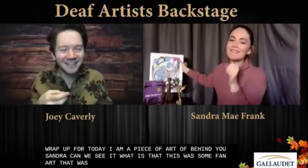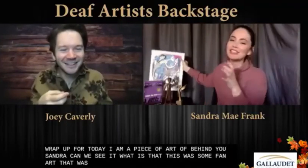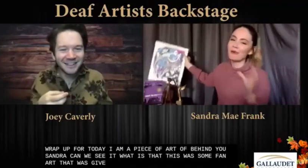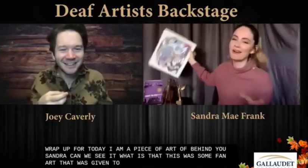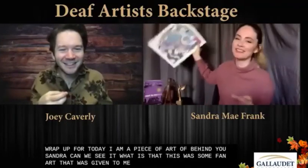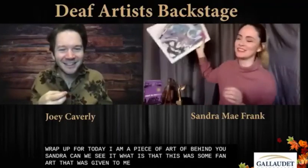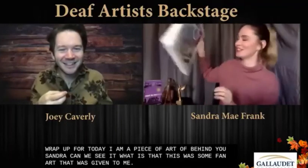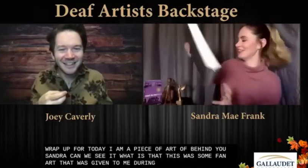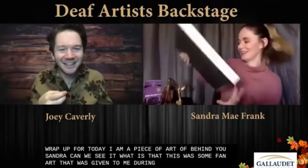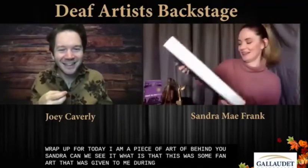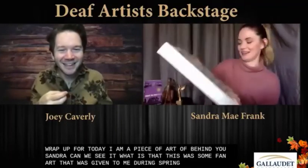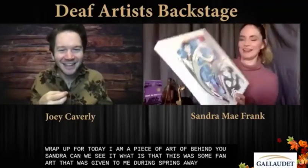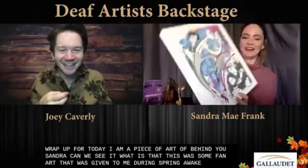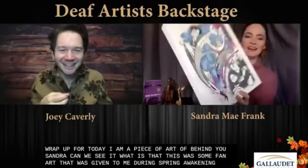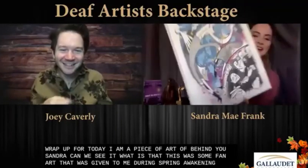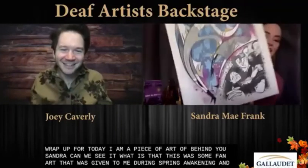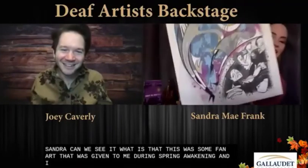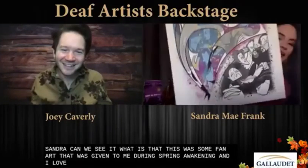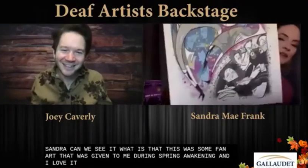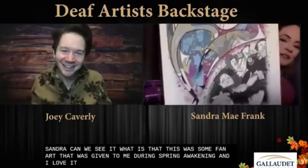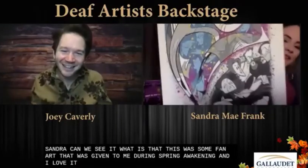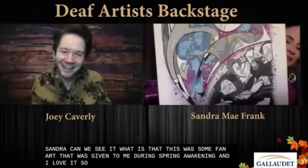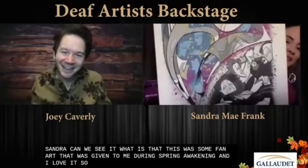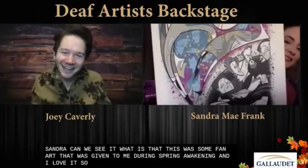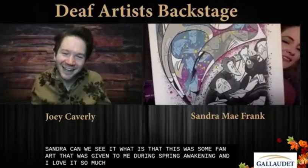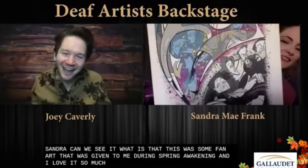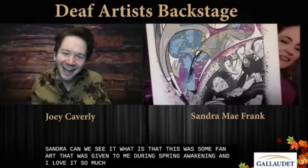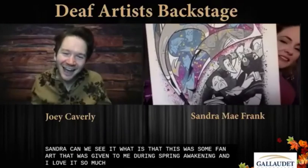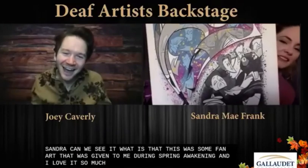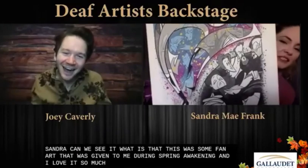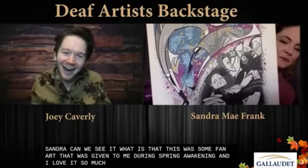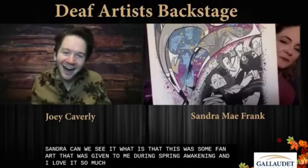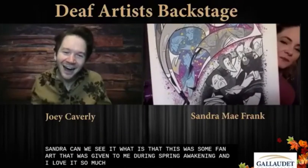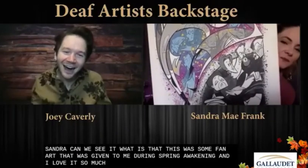given to me during spring awakening and i love it so much